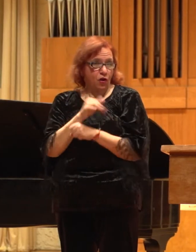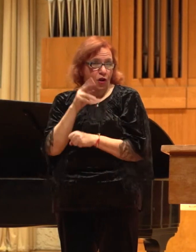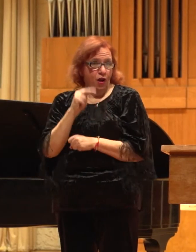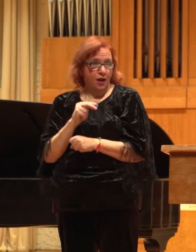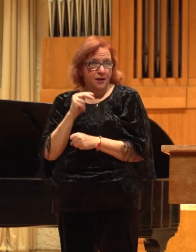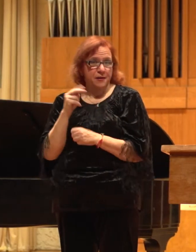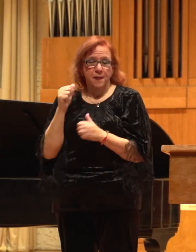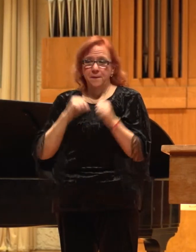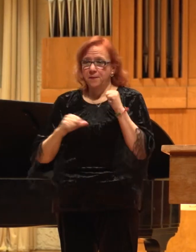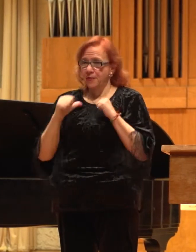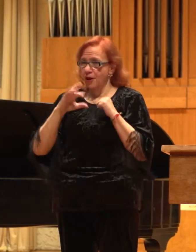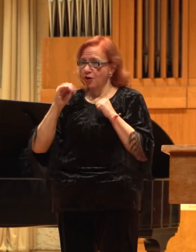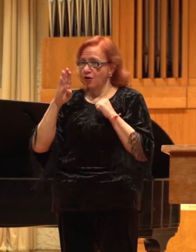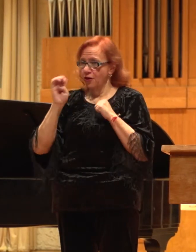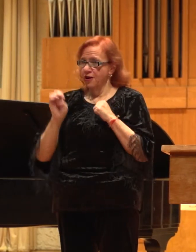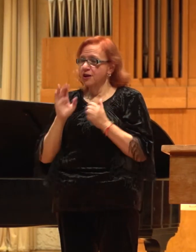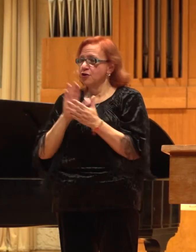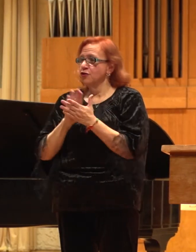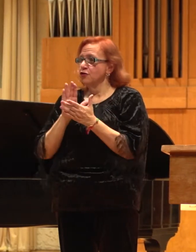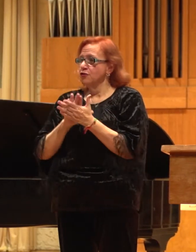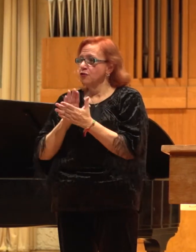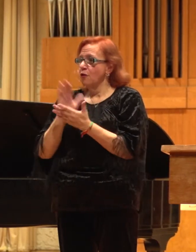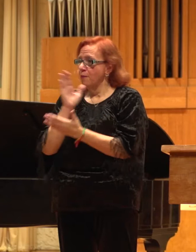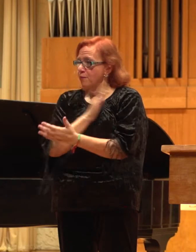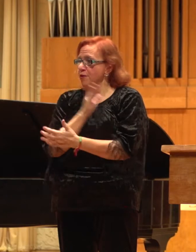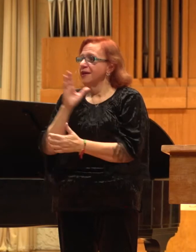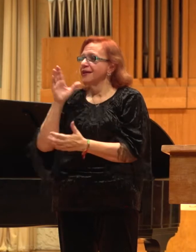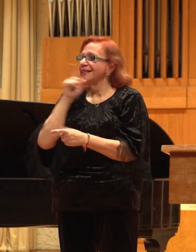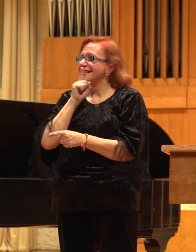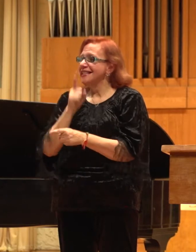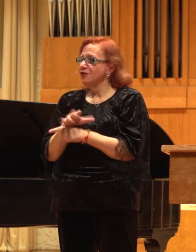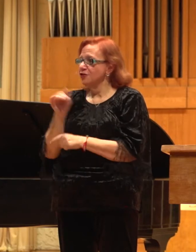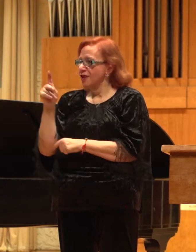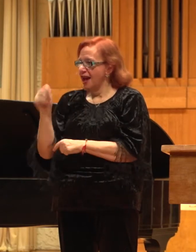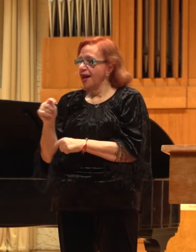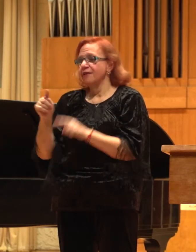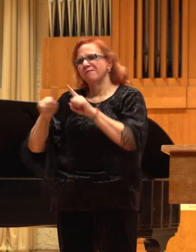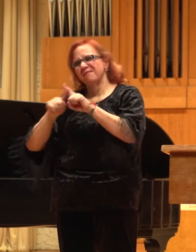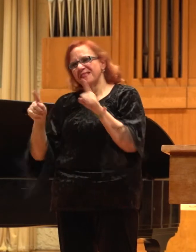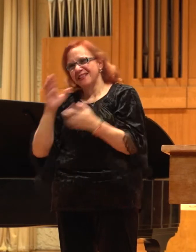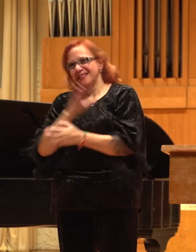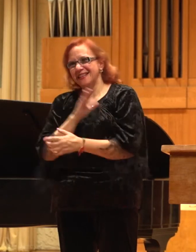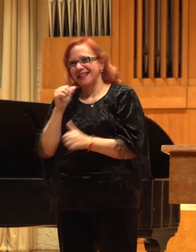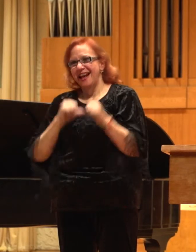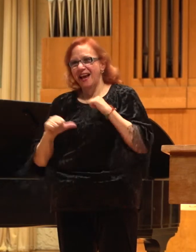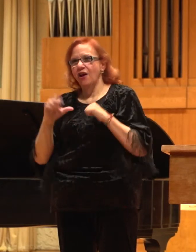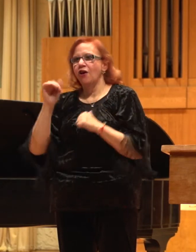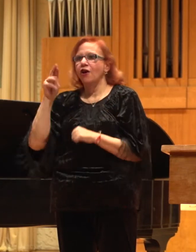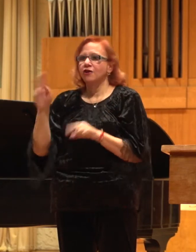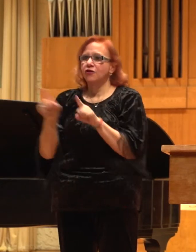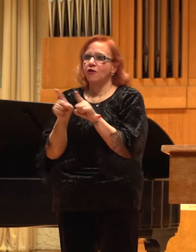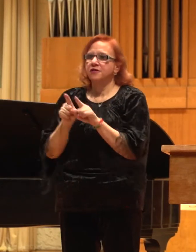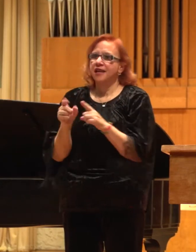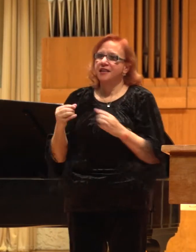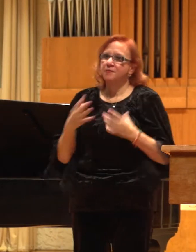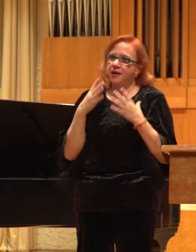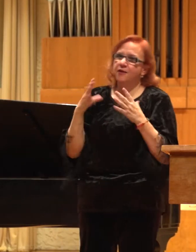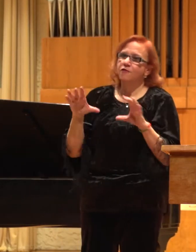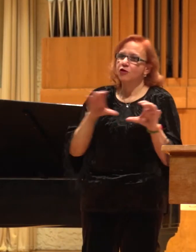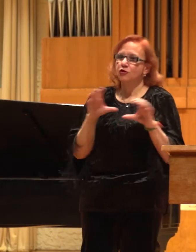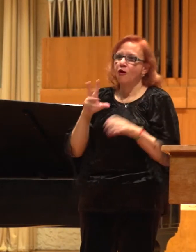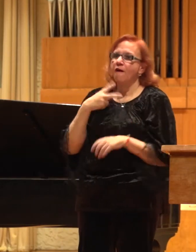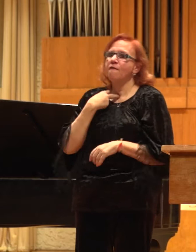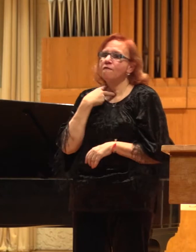in Overton School's musical Sister Act. Besides singing and acting, Austin also has a passion for doing